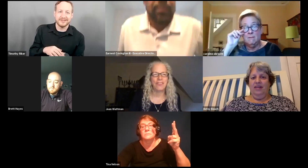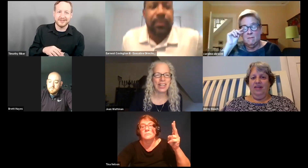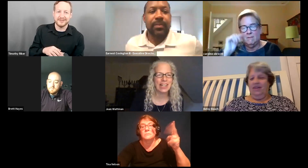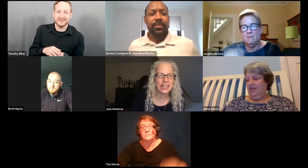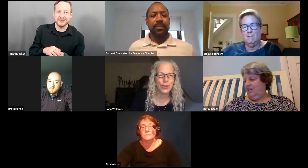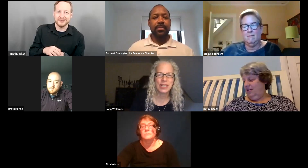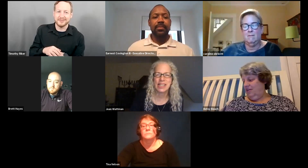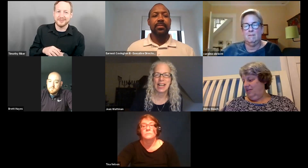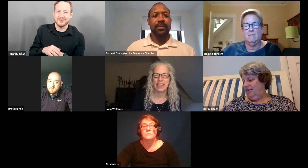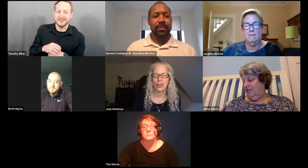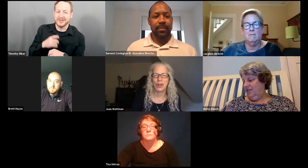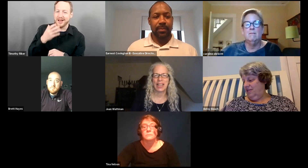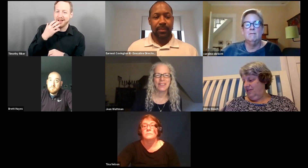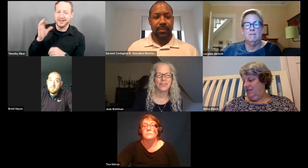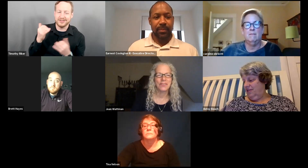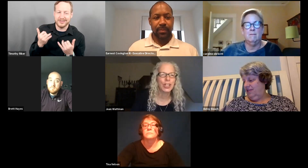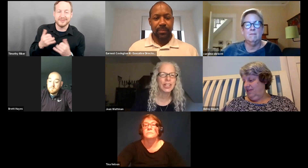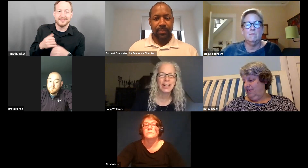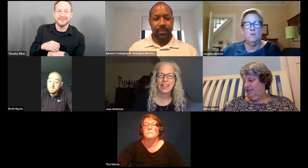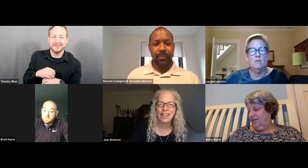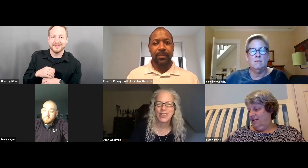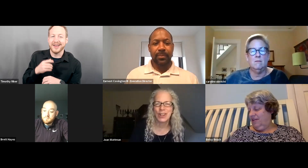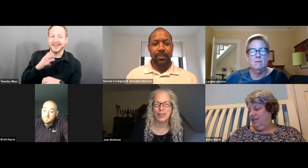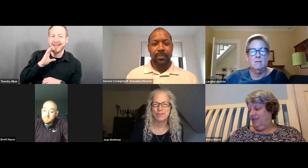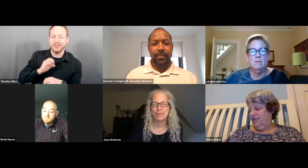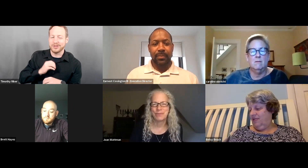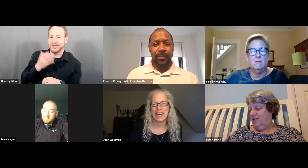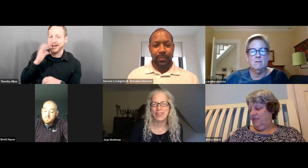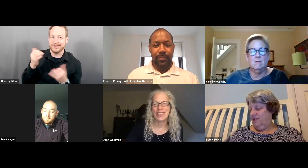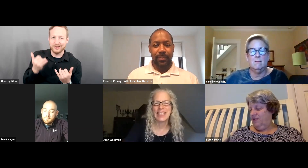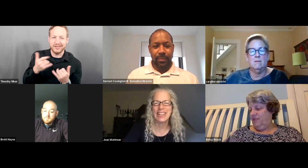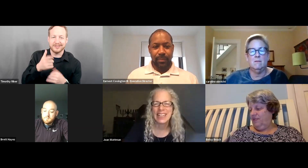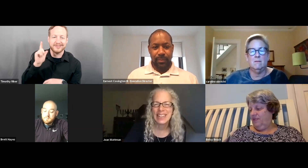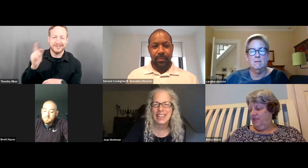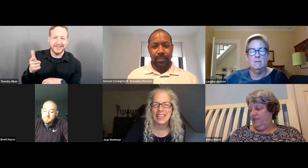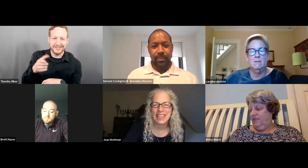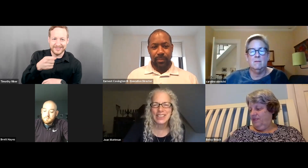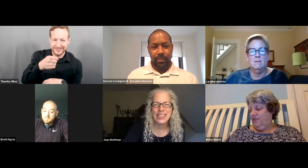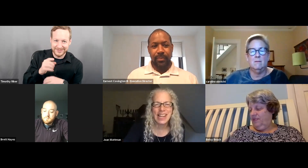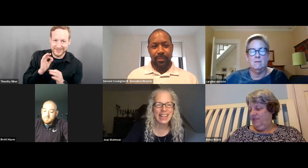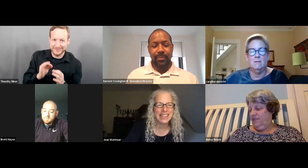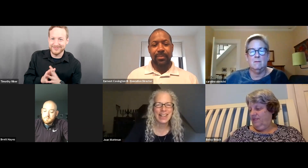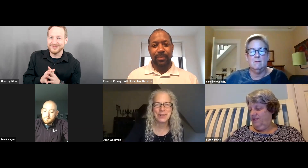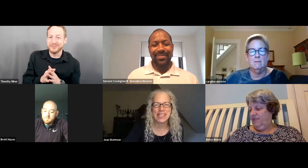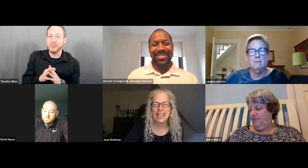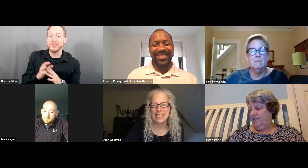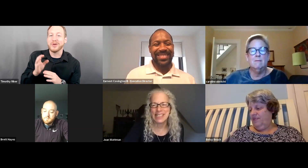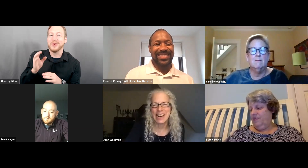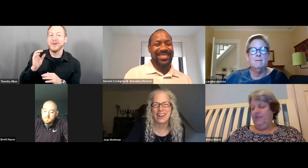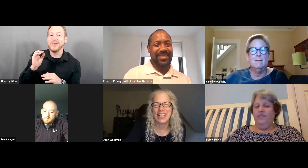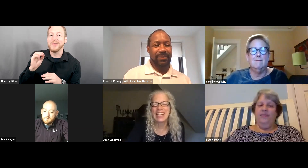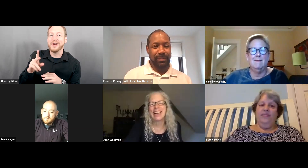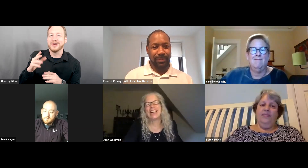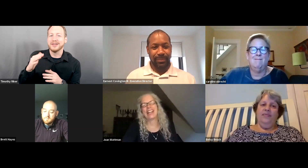Caroline, I see you as a second. Okay, very good. So, wow, she's hot today with the